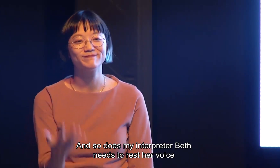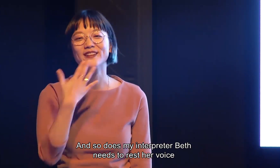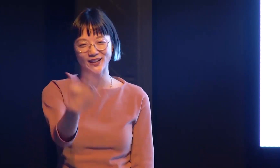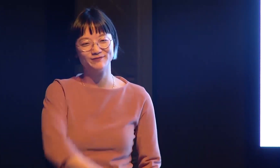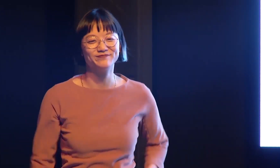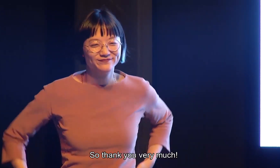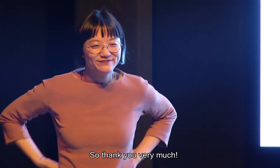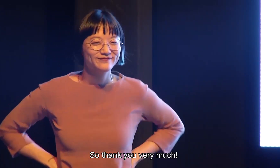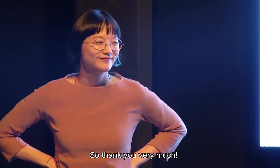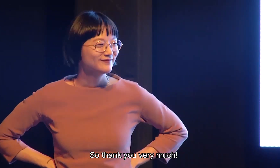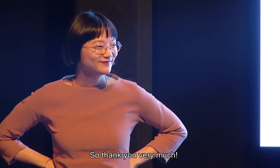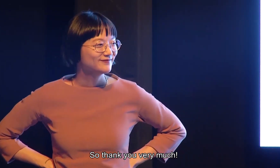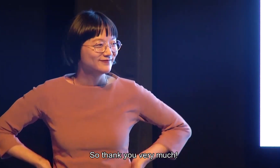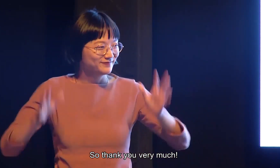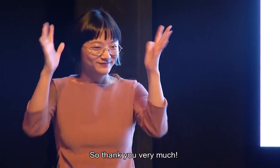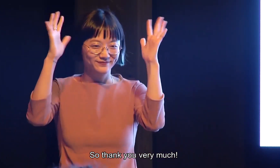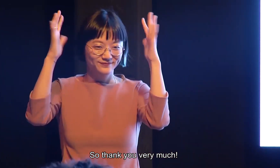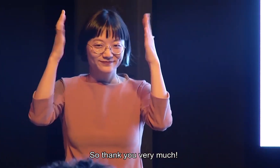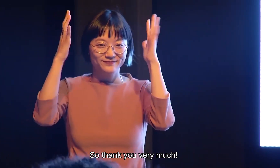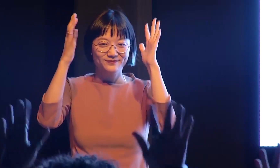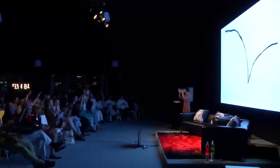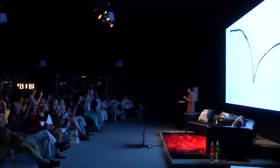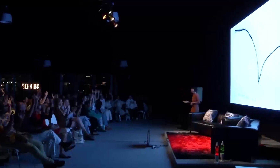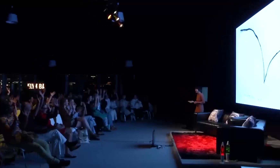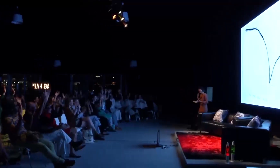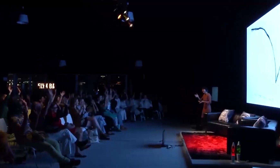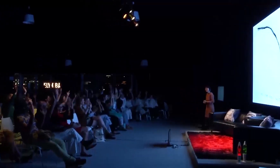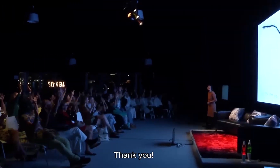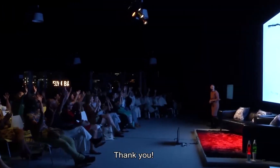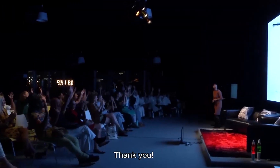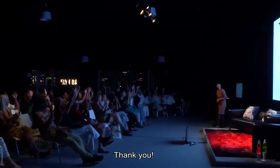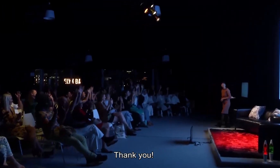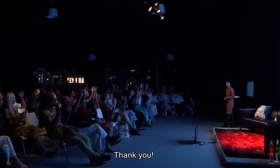So thank you very much. Thank you.